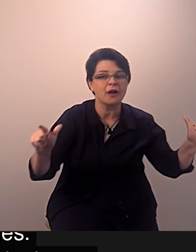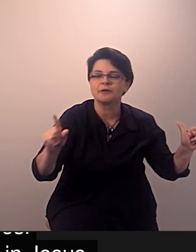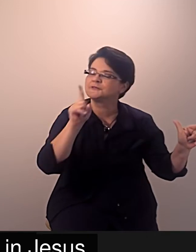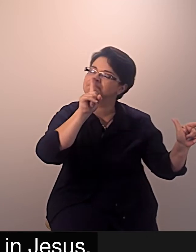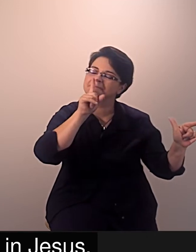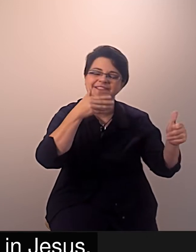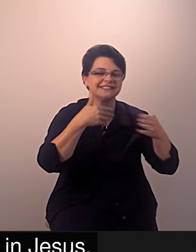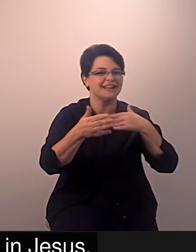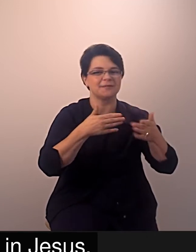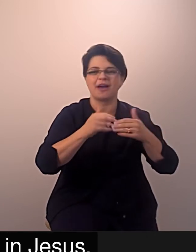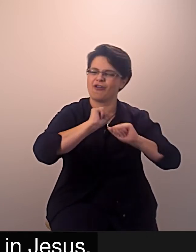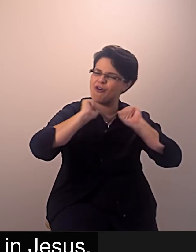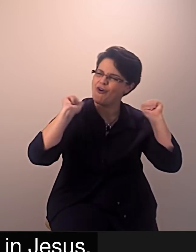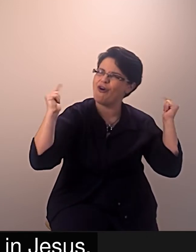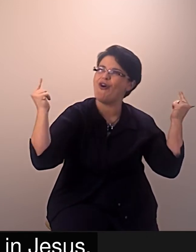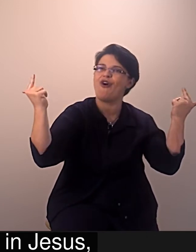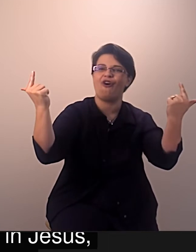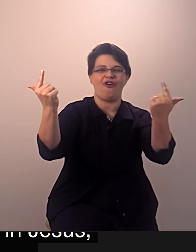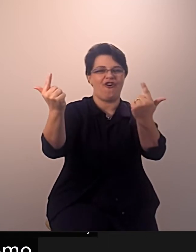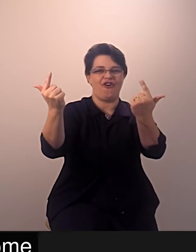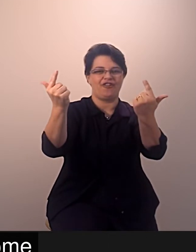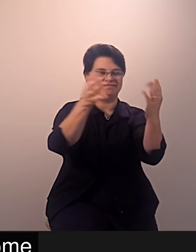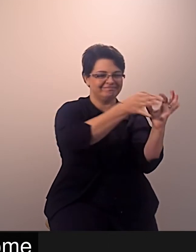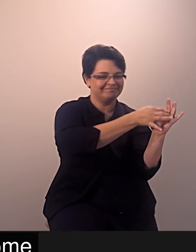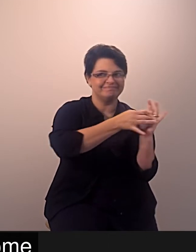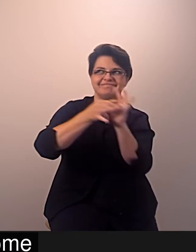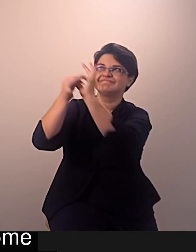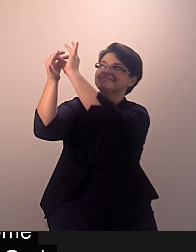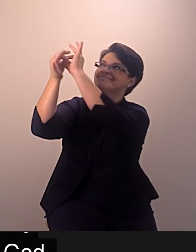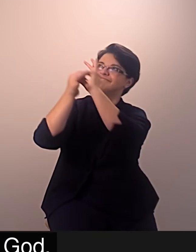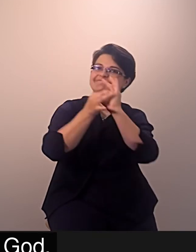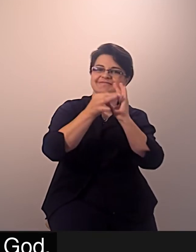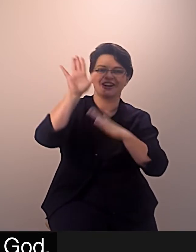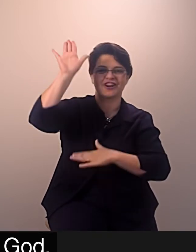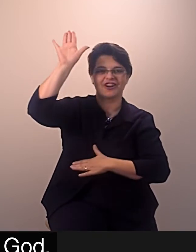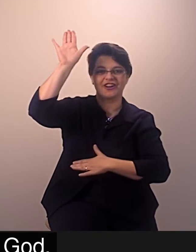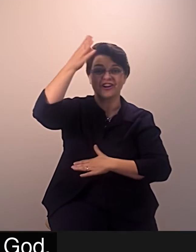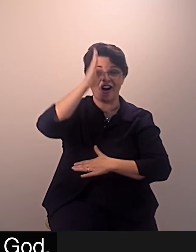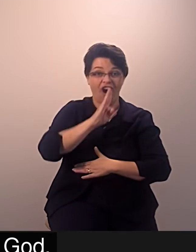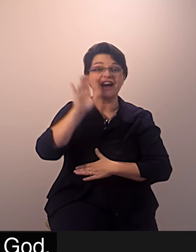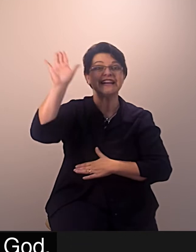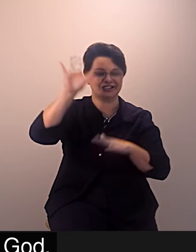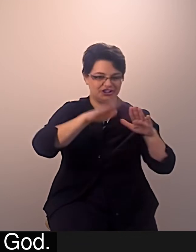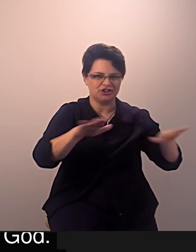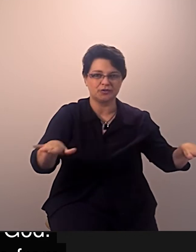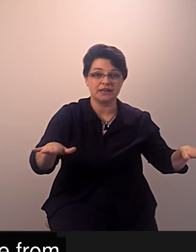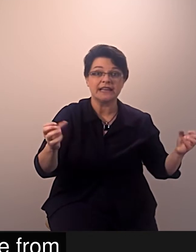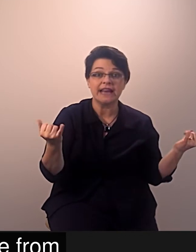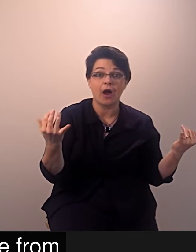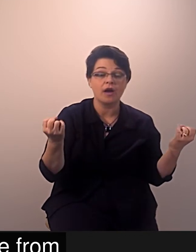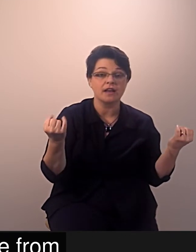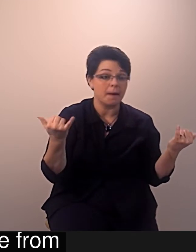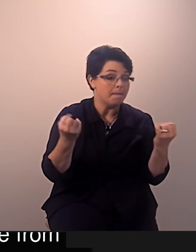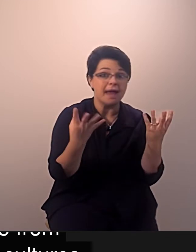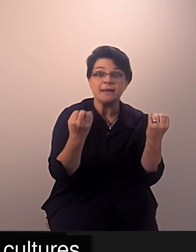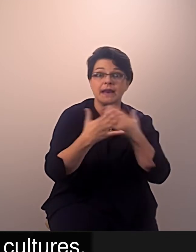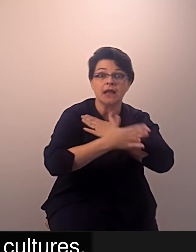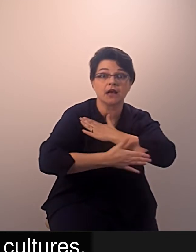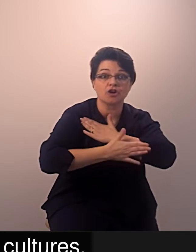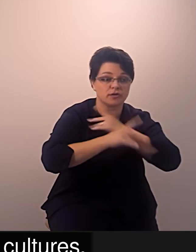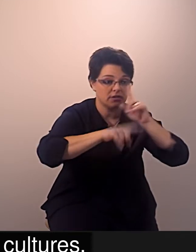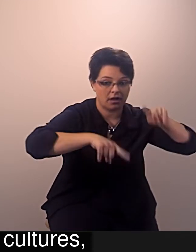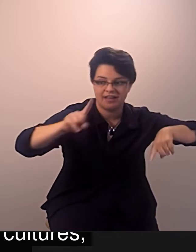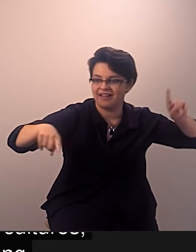all become the children of God. Though they are from many nations and cultures, they all belong